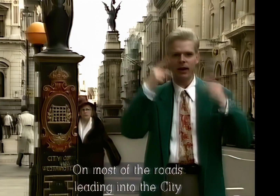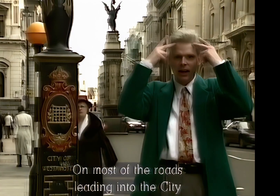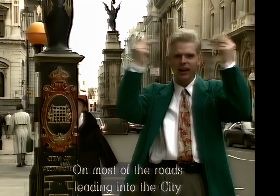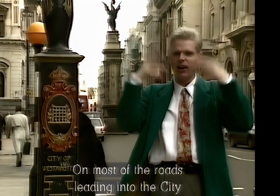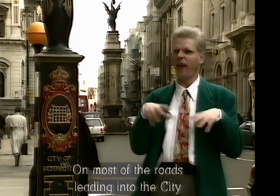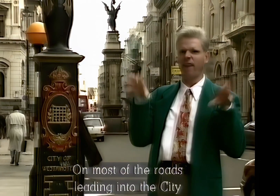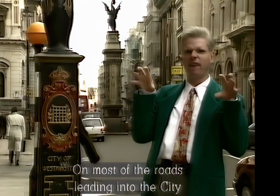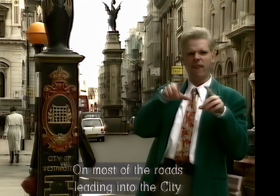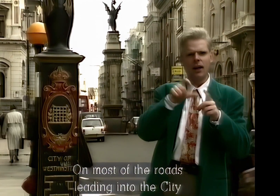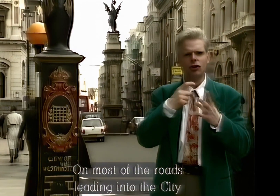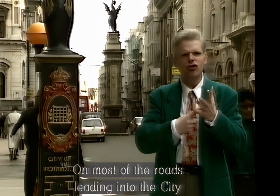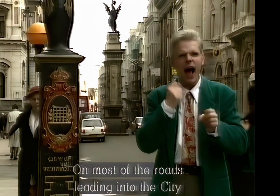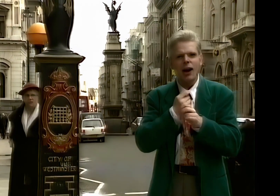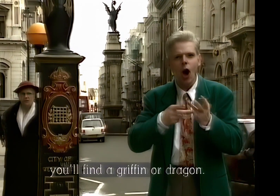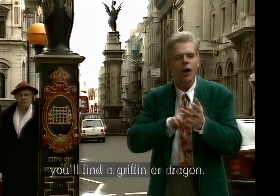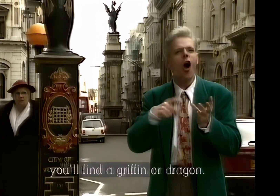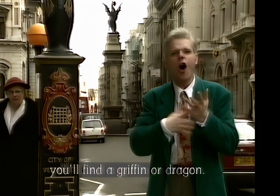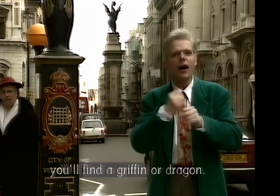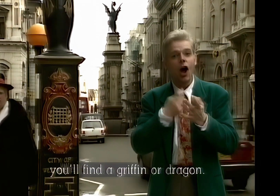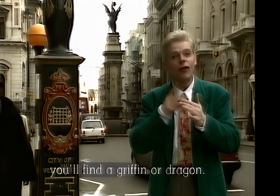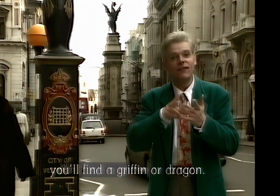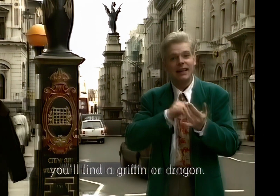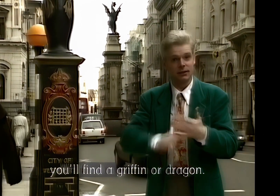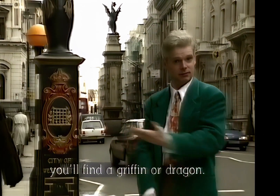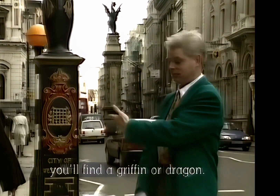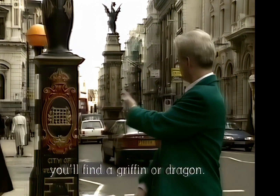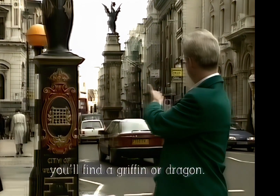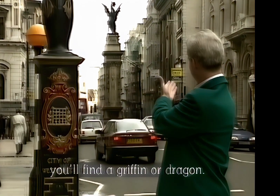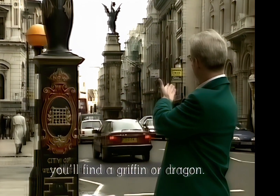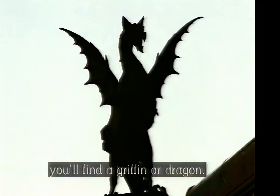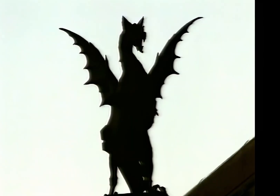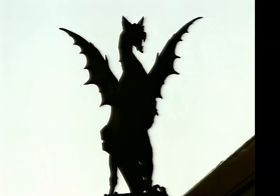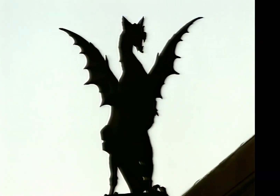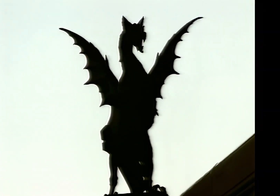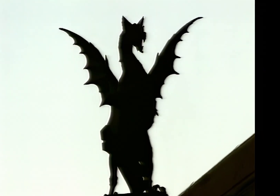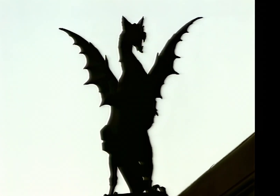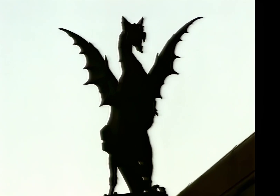most of the roads leading into the city, you'll find a griffin or dragon.